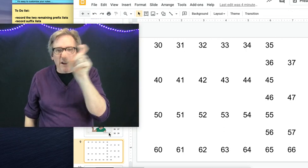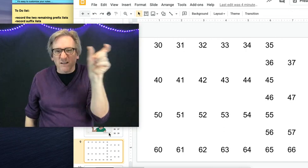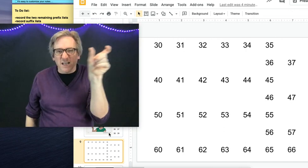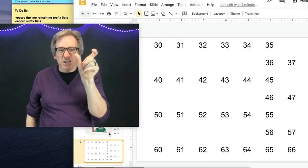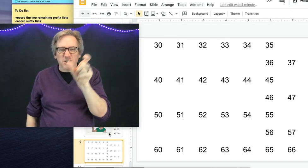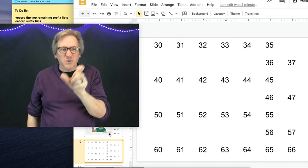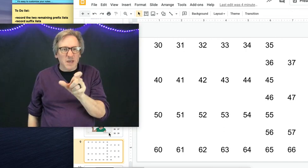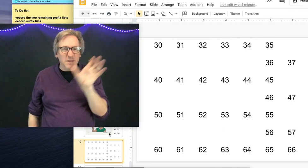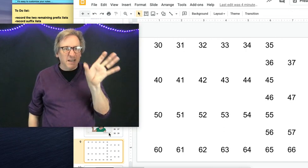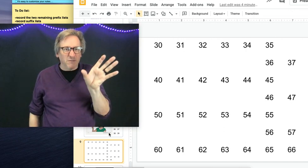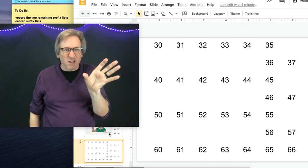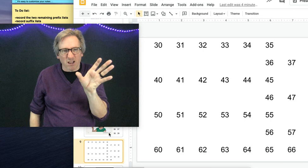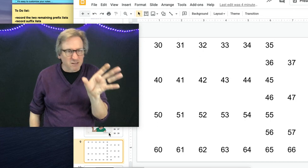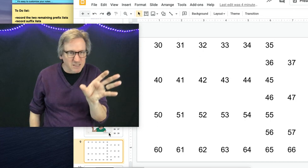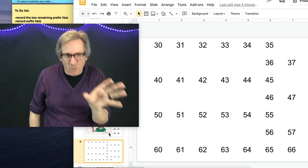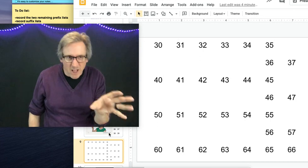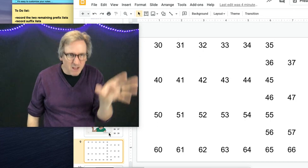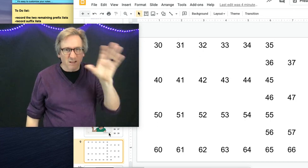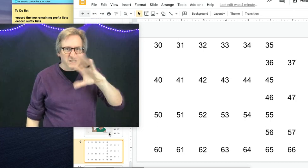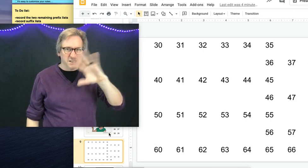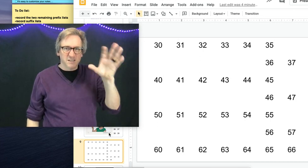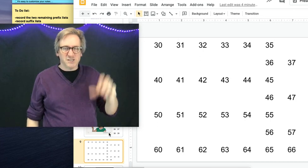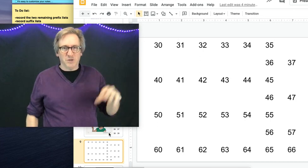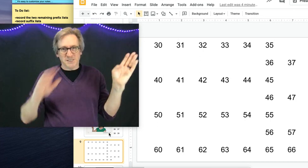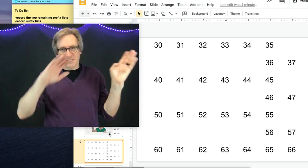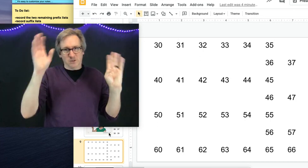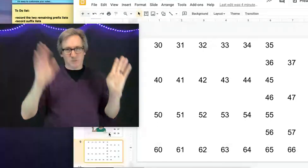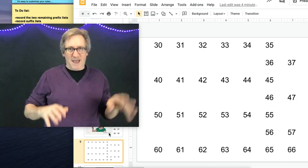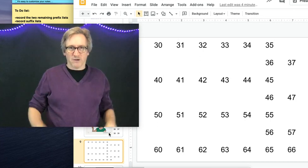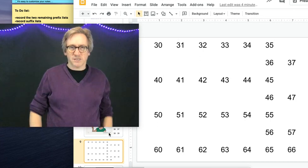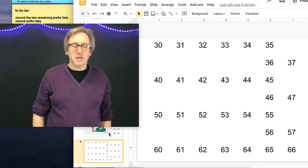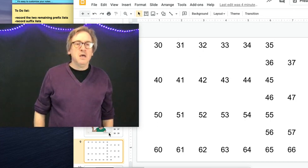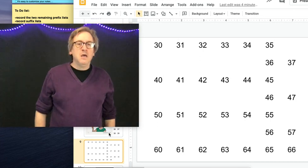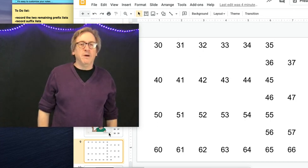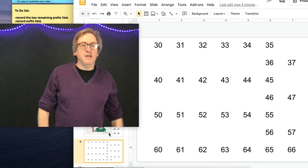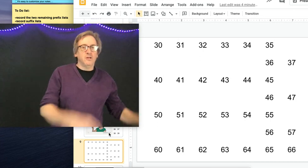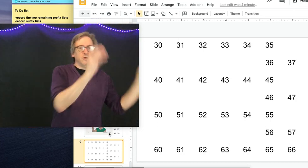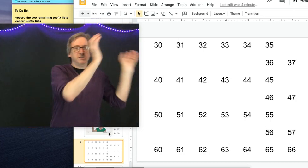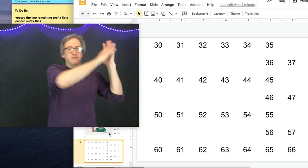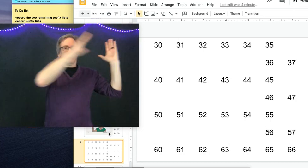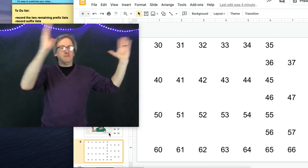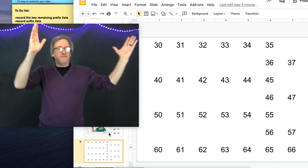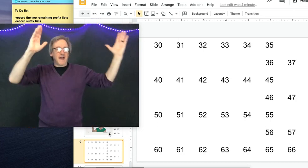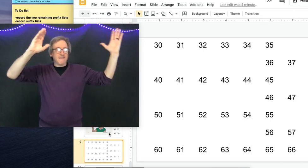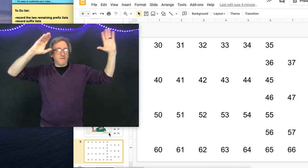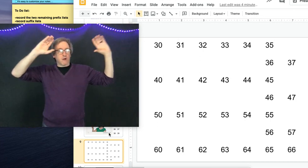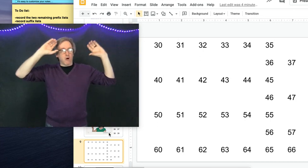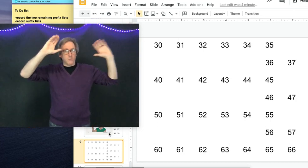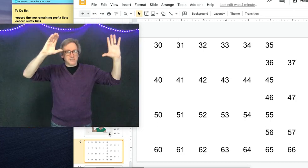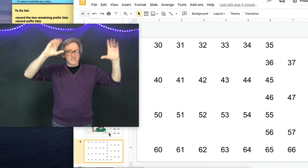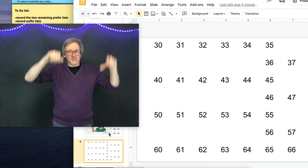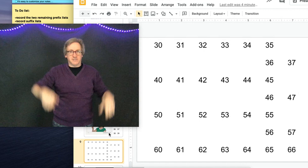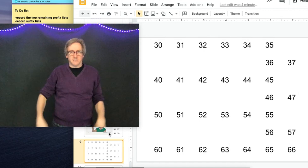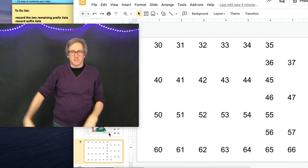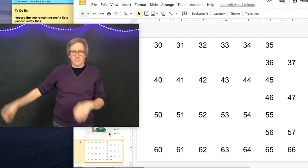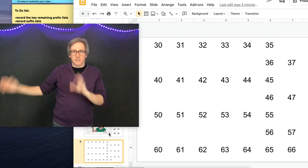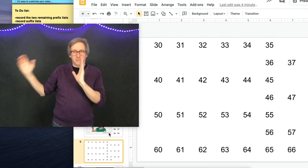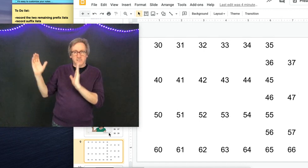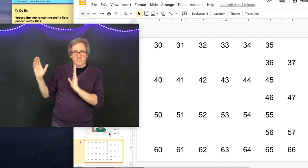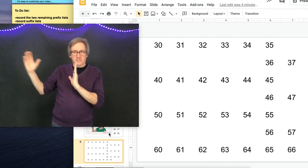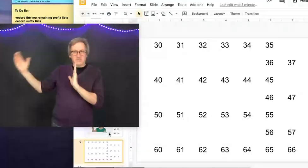double letters. I should do them in a different color as well, just so you can see those patterns. But 0 to 5 are always